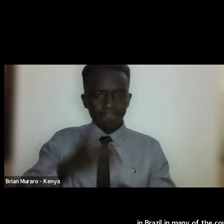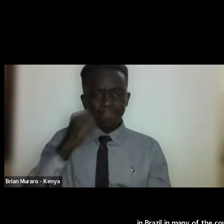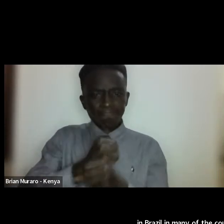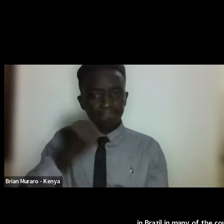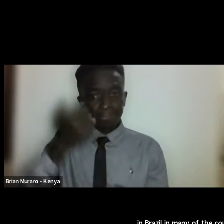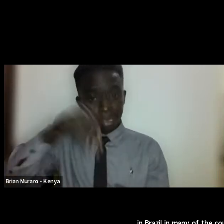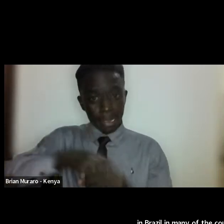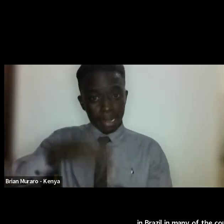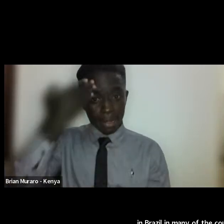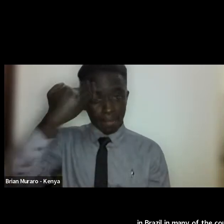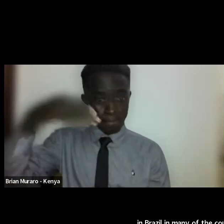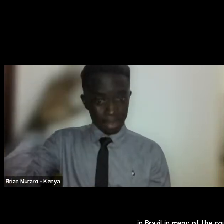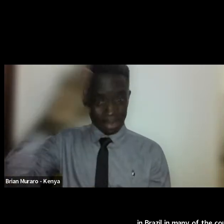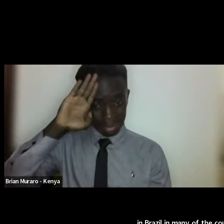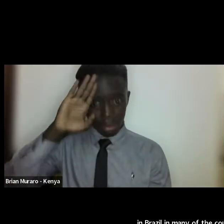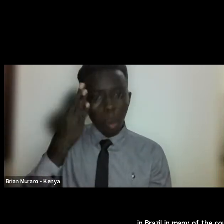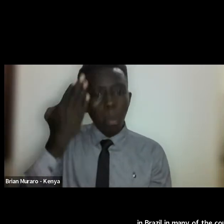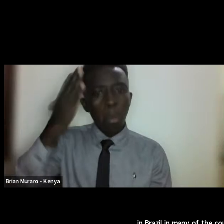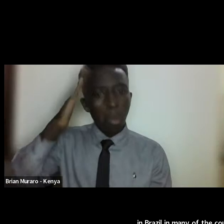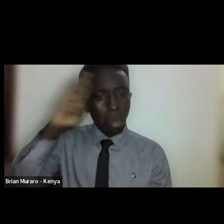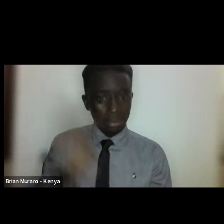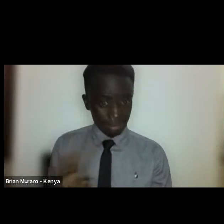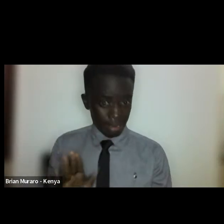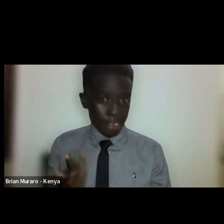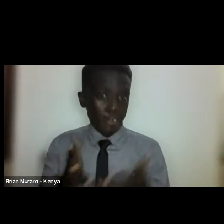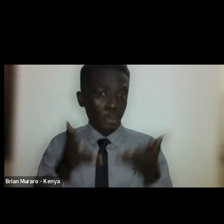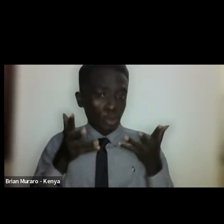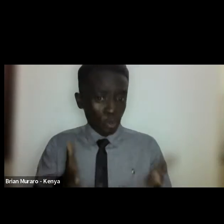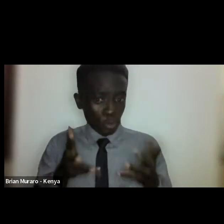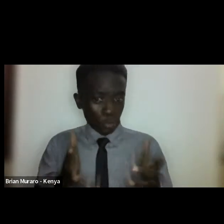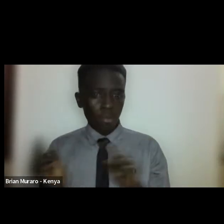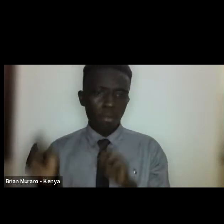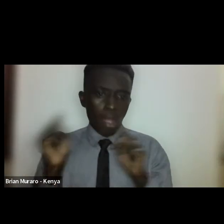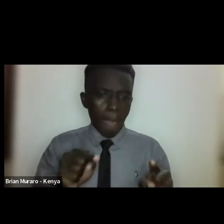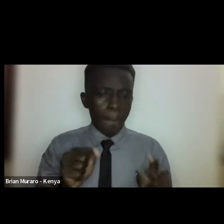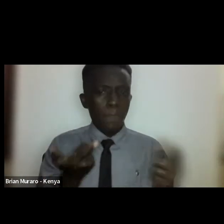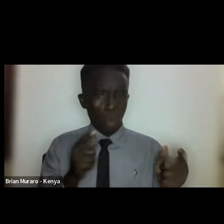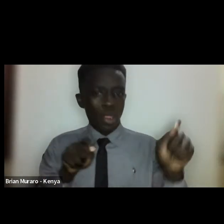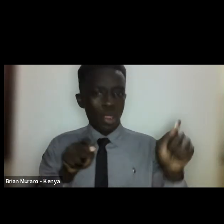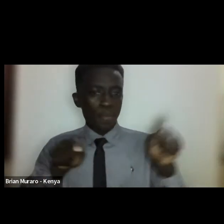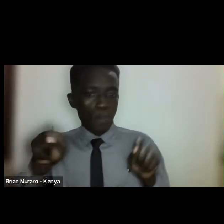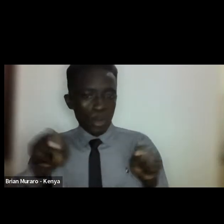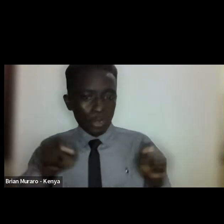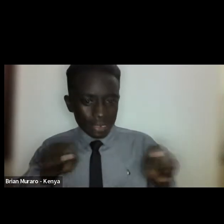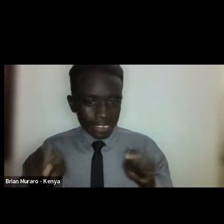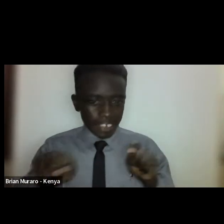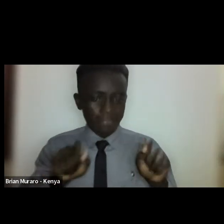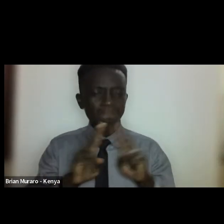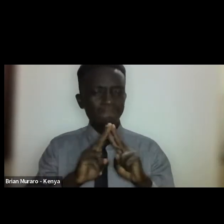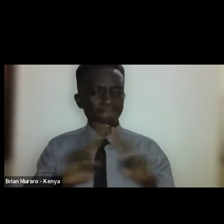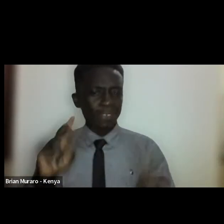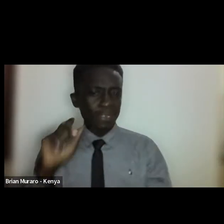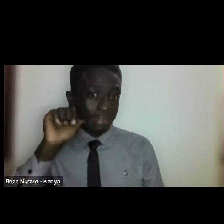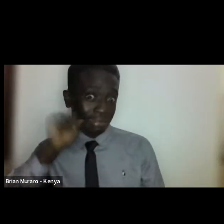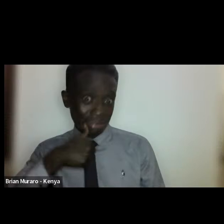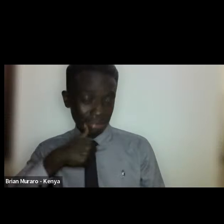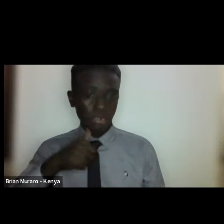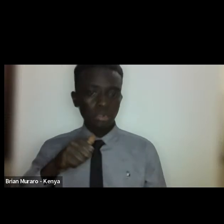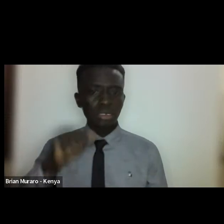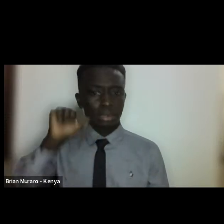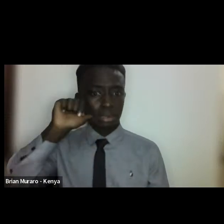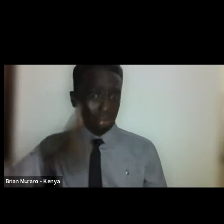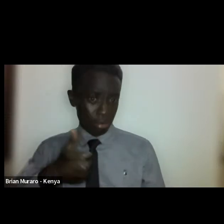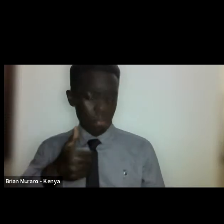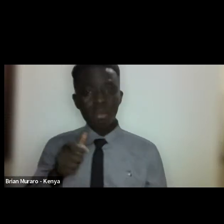here to moderate a very nice person, Dr. Sigamone, a leader